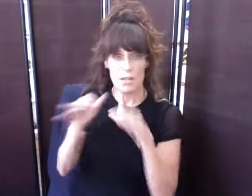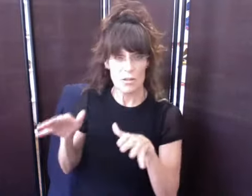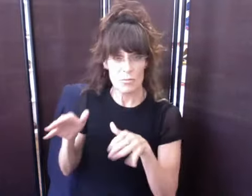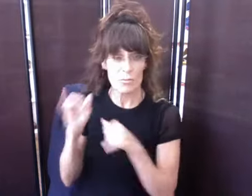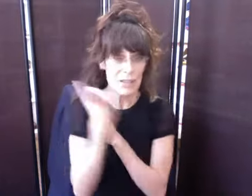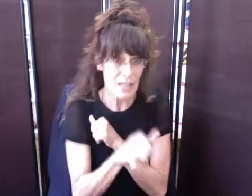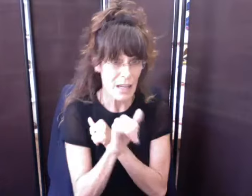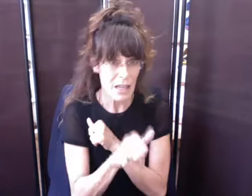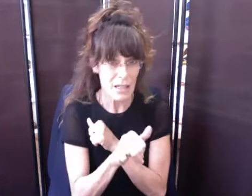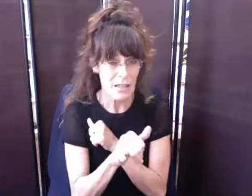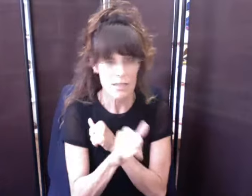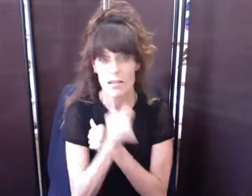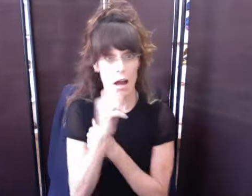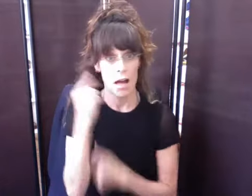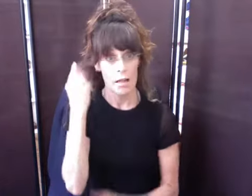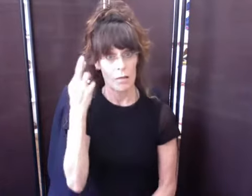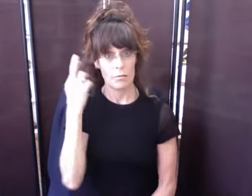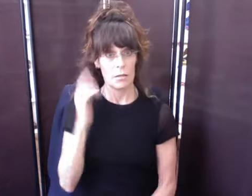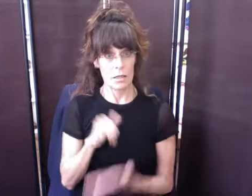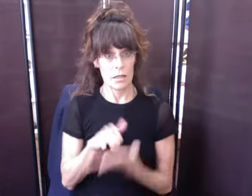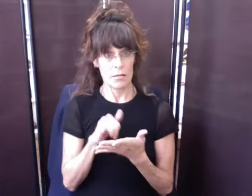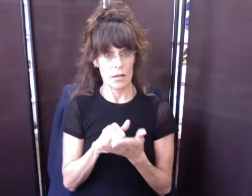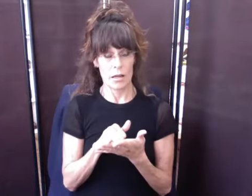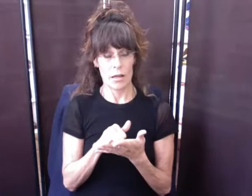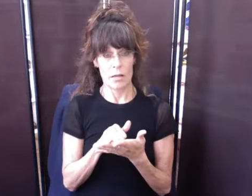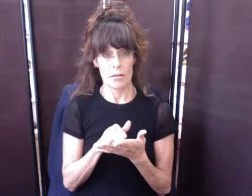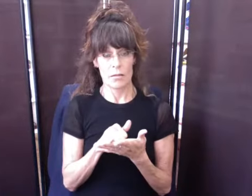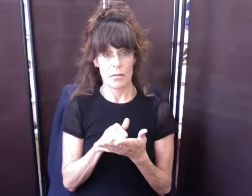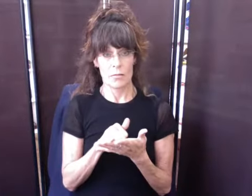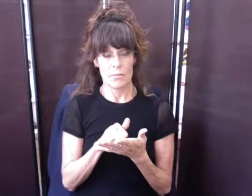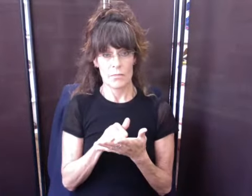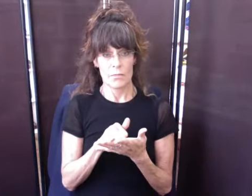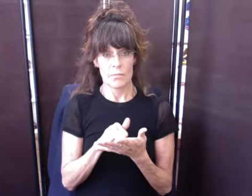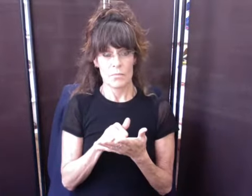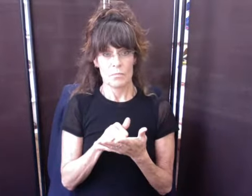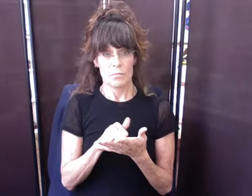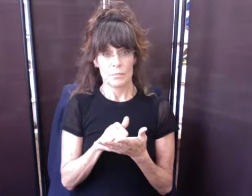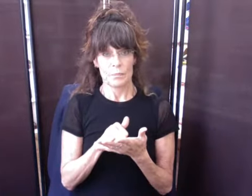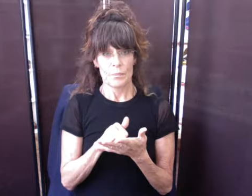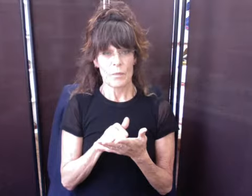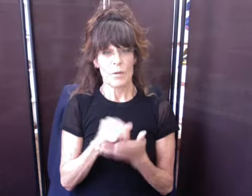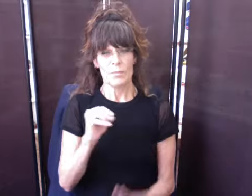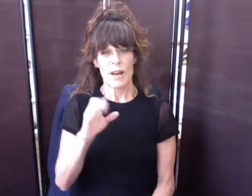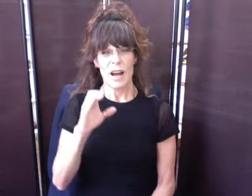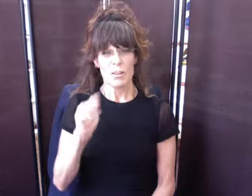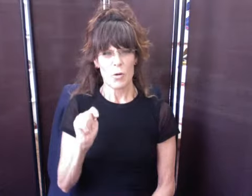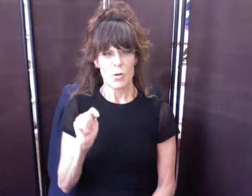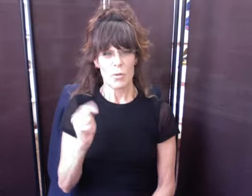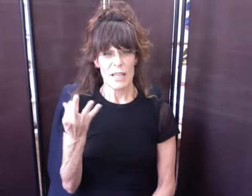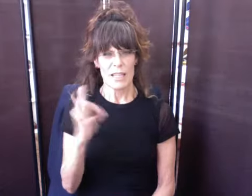And somewhere around, I suppose, October of 1991, I was sitting in a